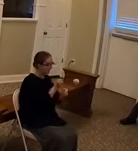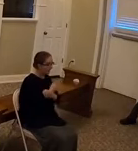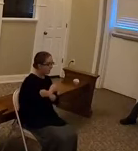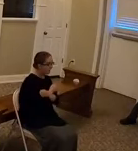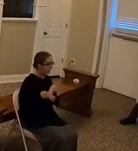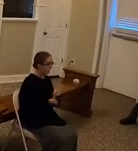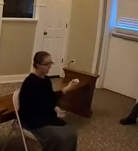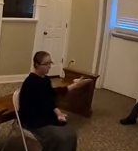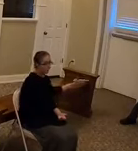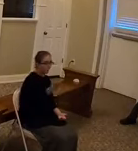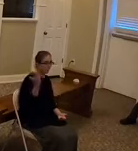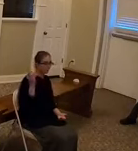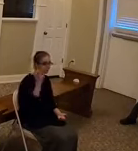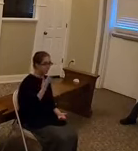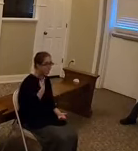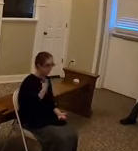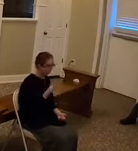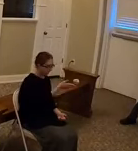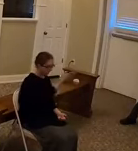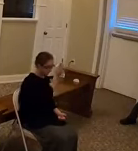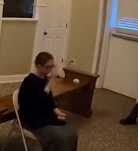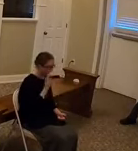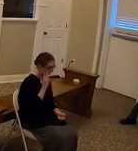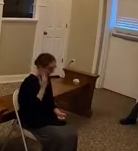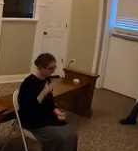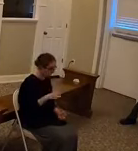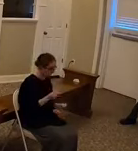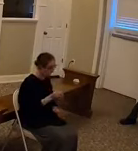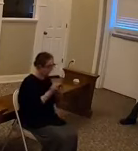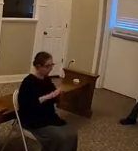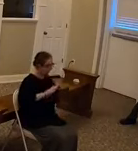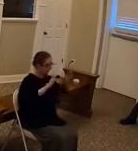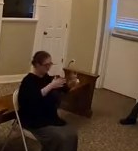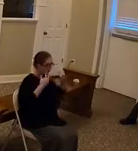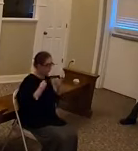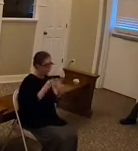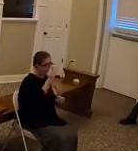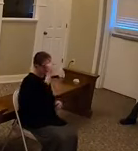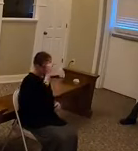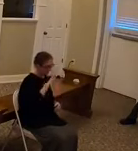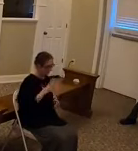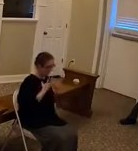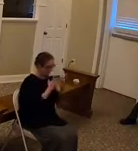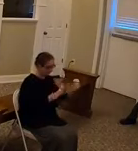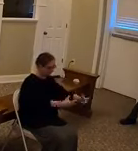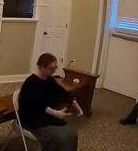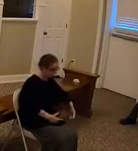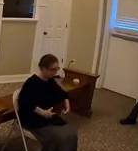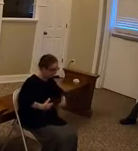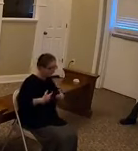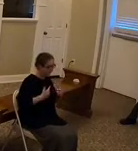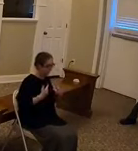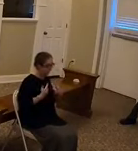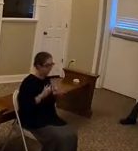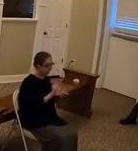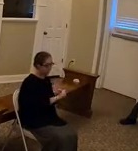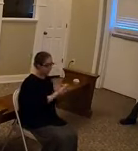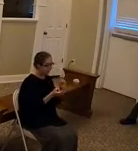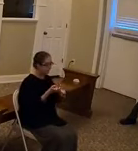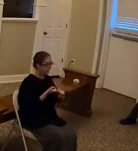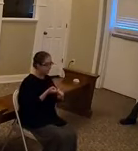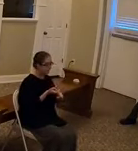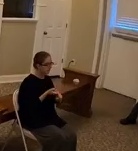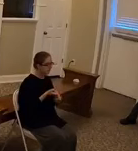us. My God. Greater love hath no man than this, that he would lay down his life for his